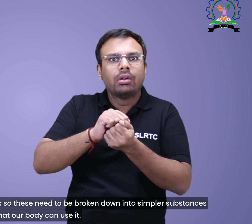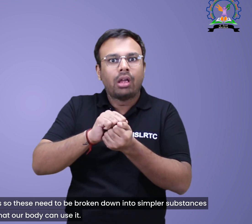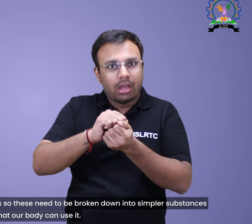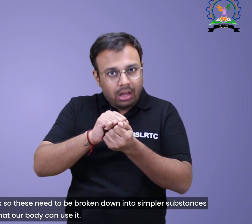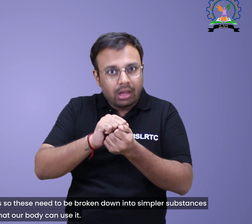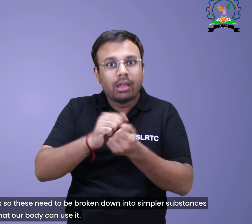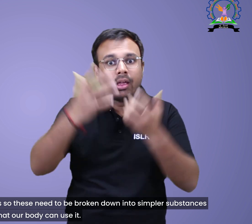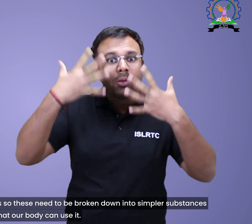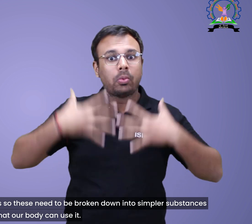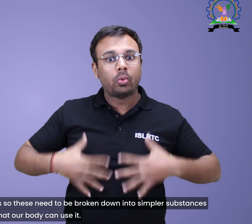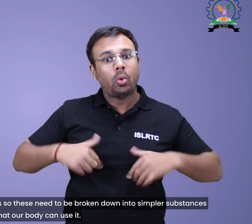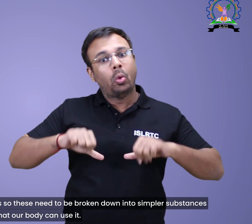it.